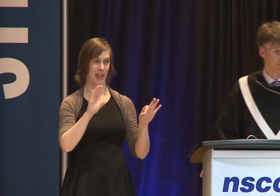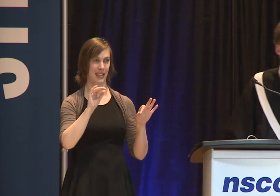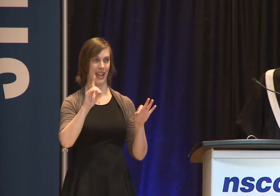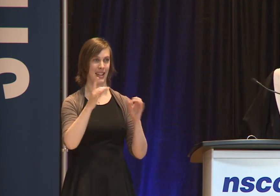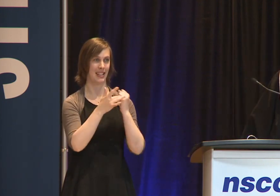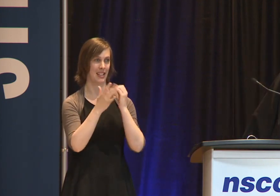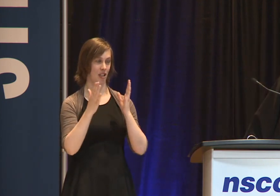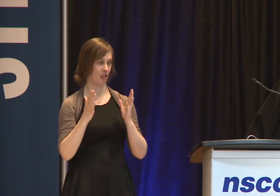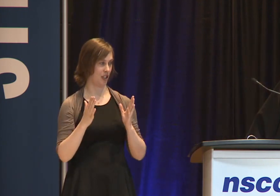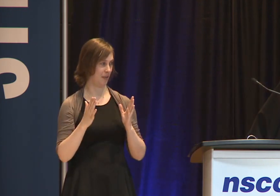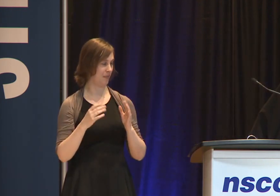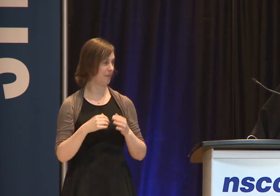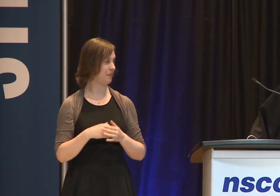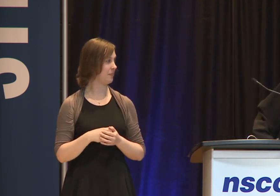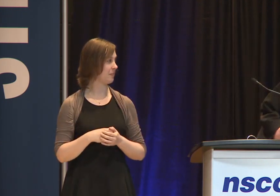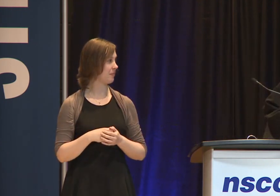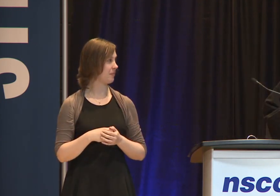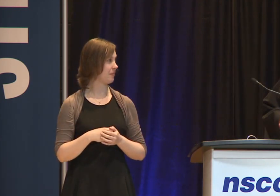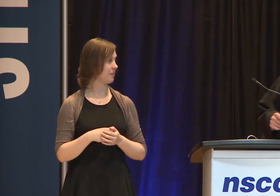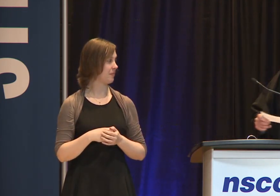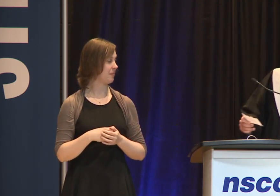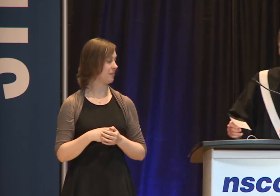Mechanical.